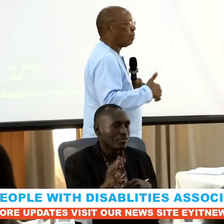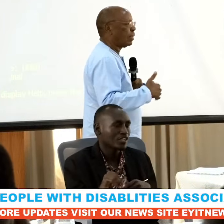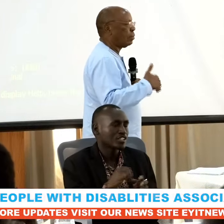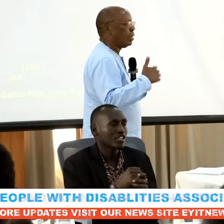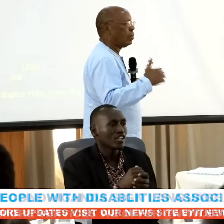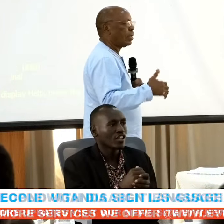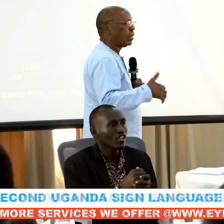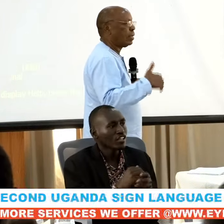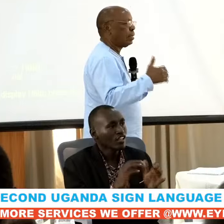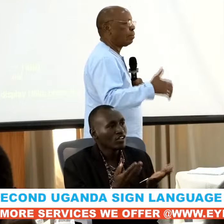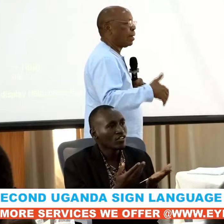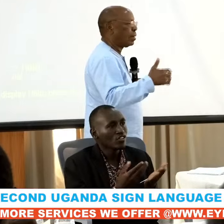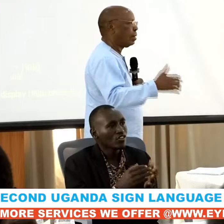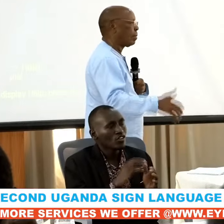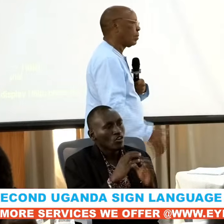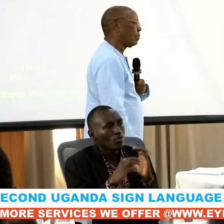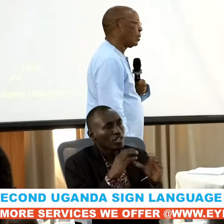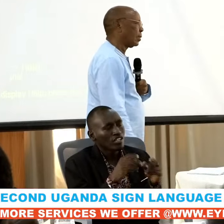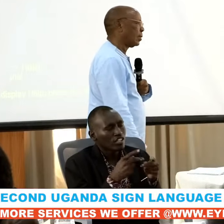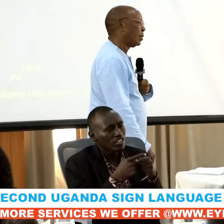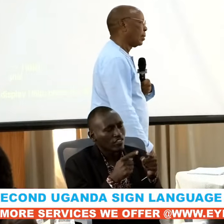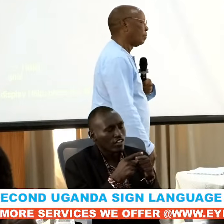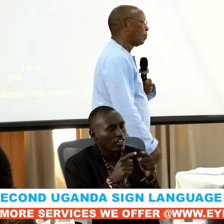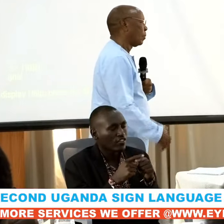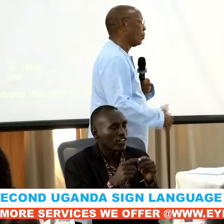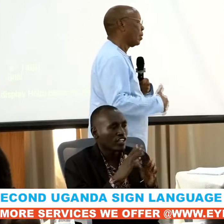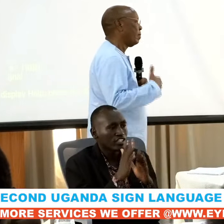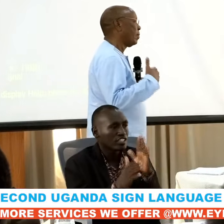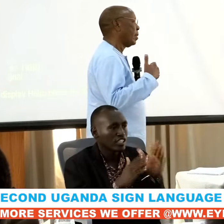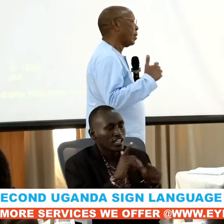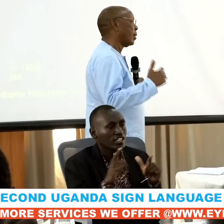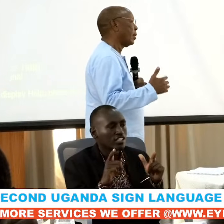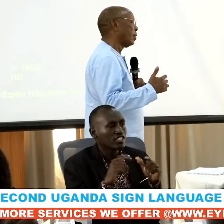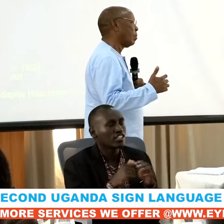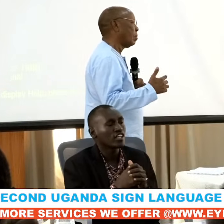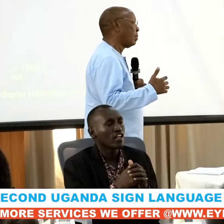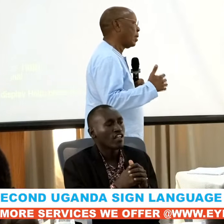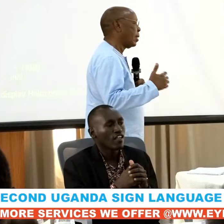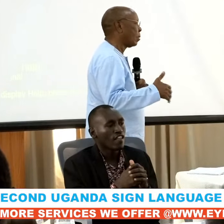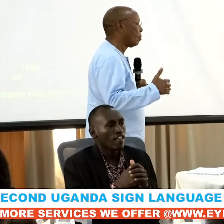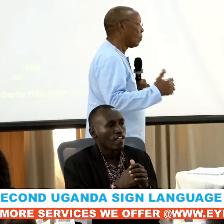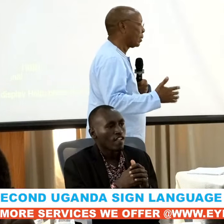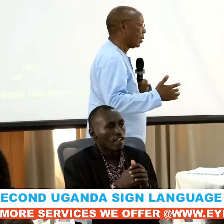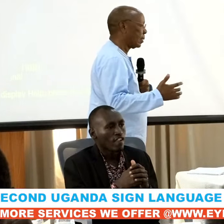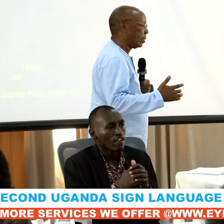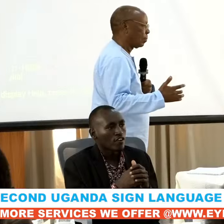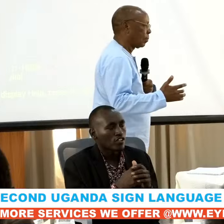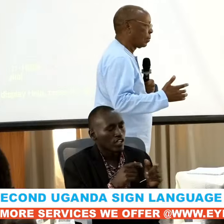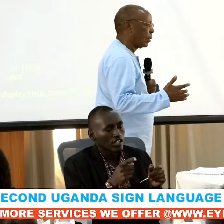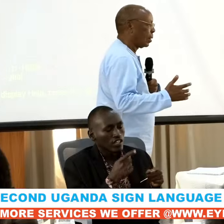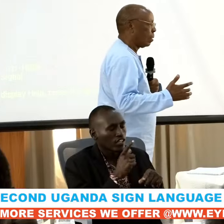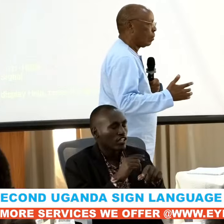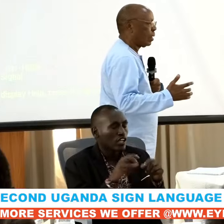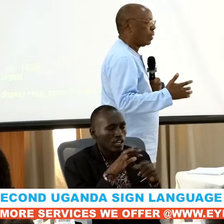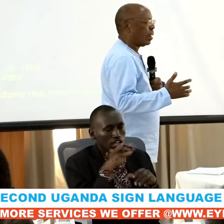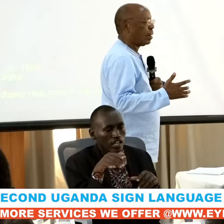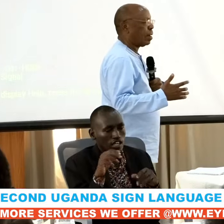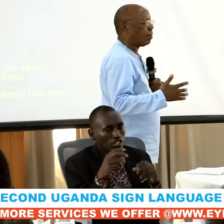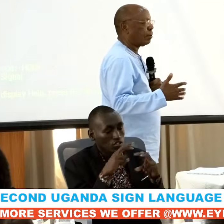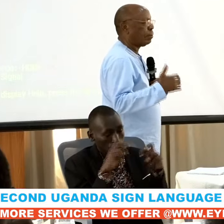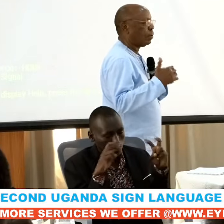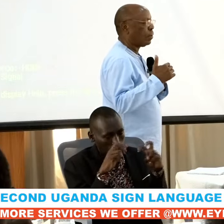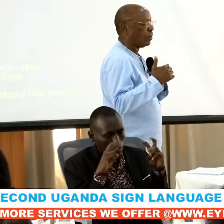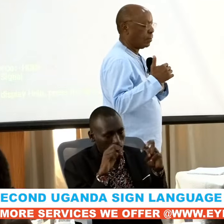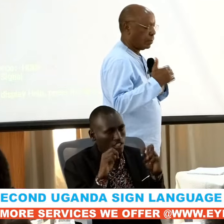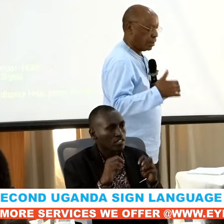a university, we need to get deeper and deeper into this to even get into maybe areas of research where we can